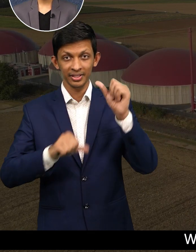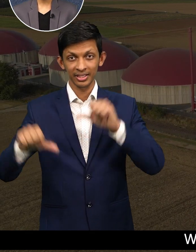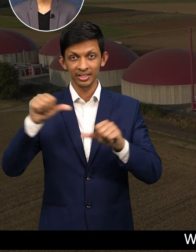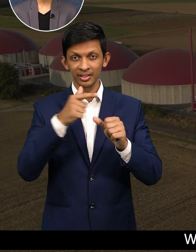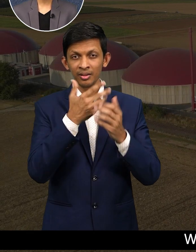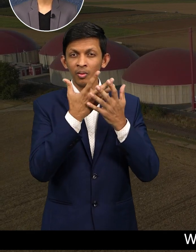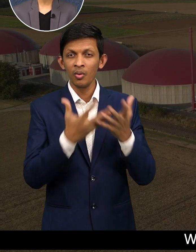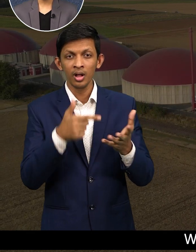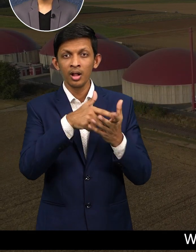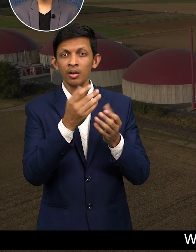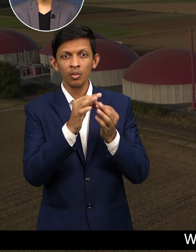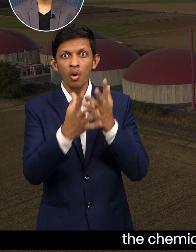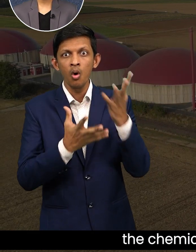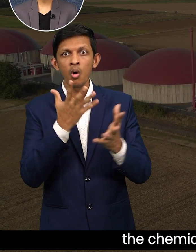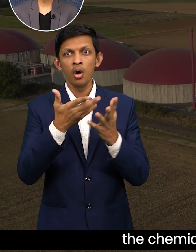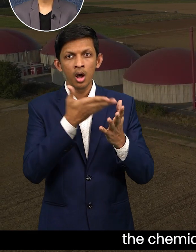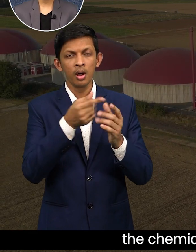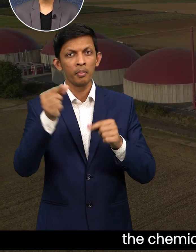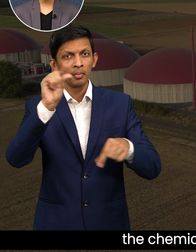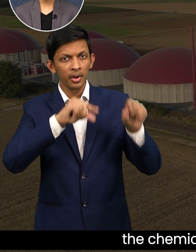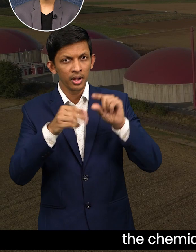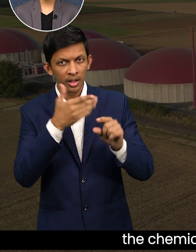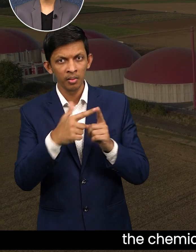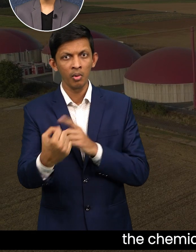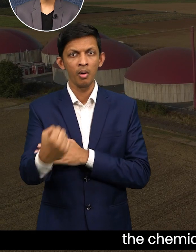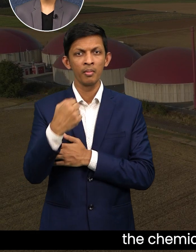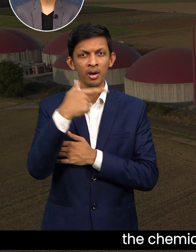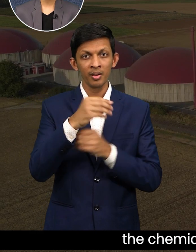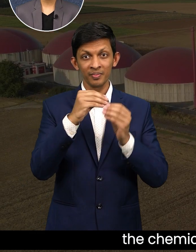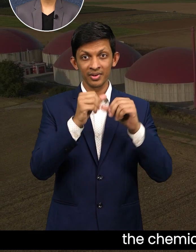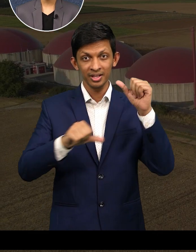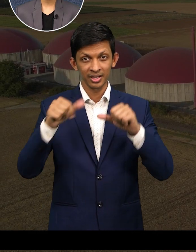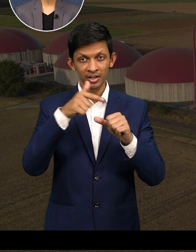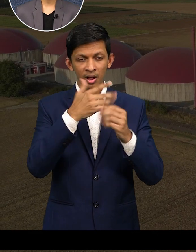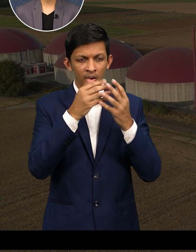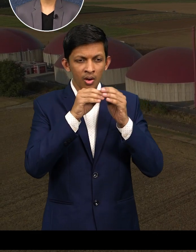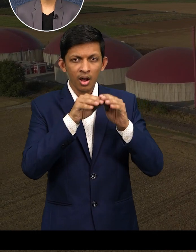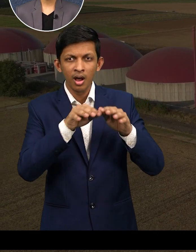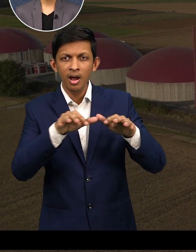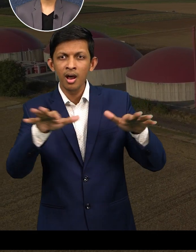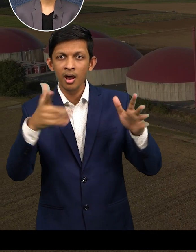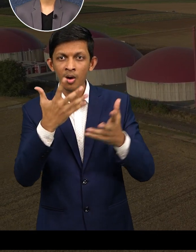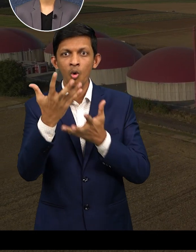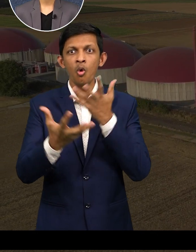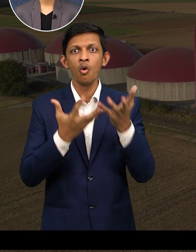When biomass is burnt, the chemical energy in biomass is released as heat.